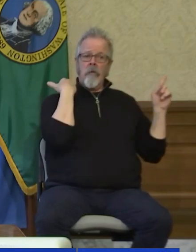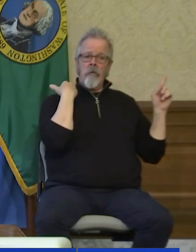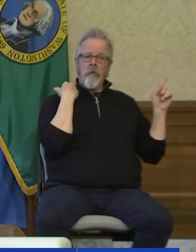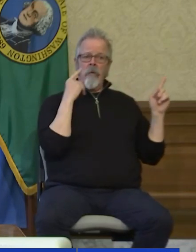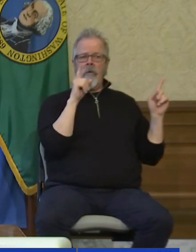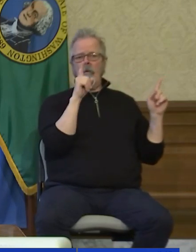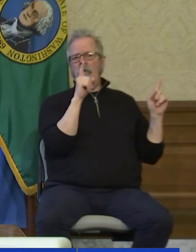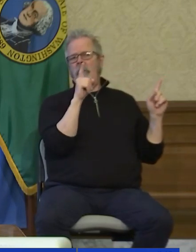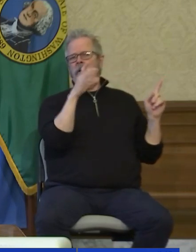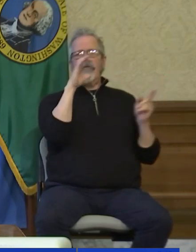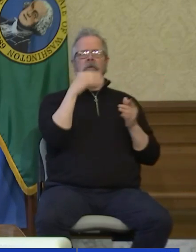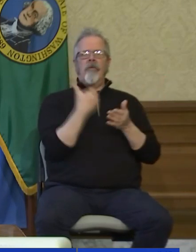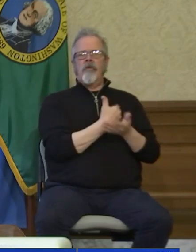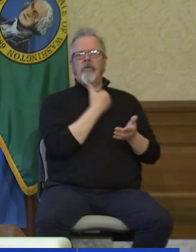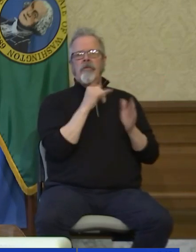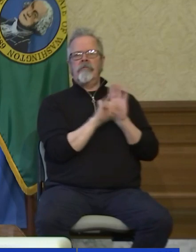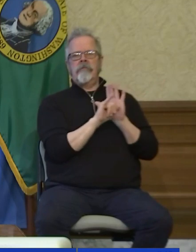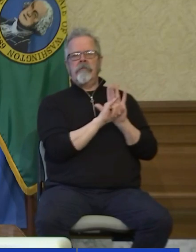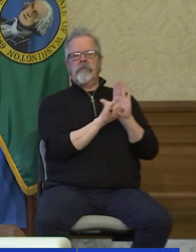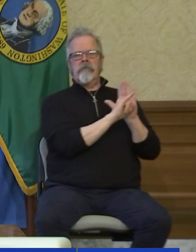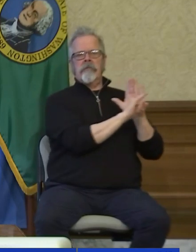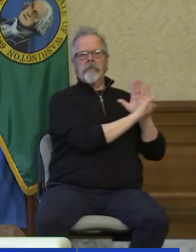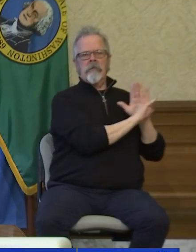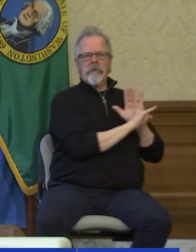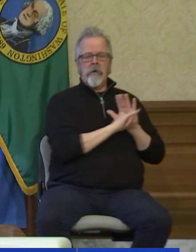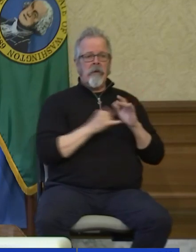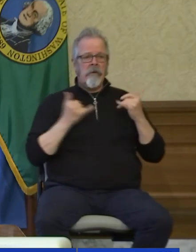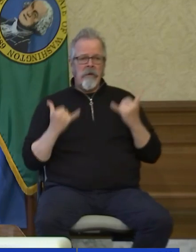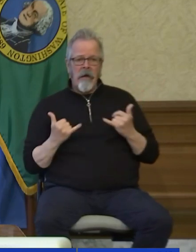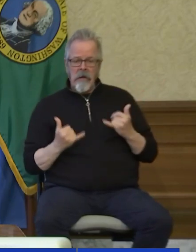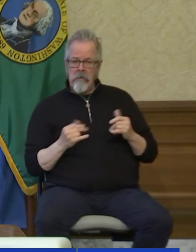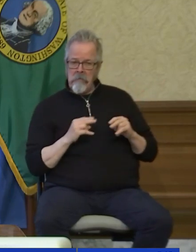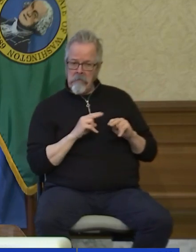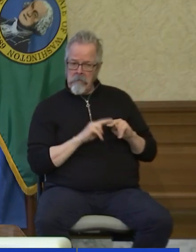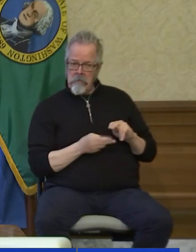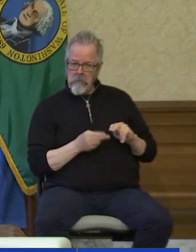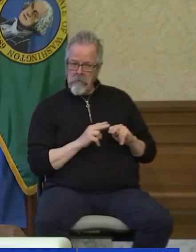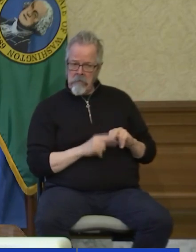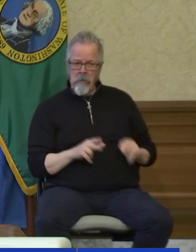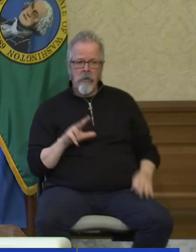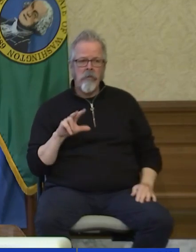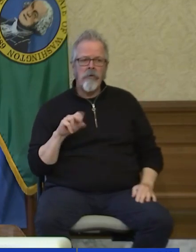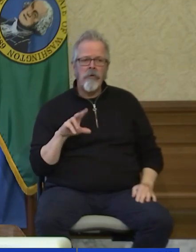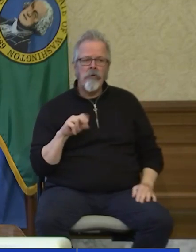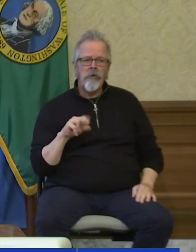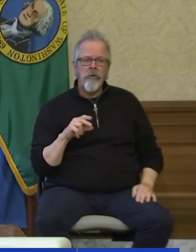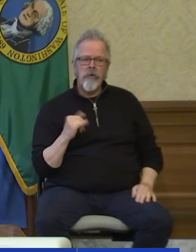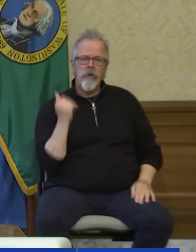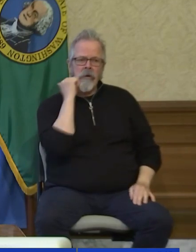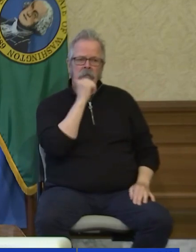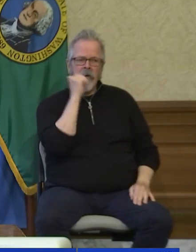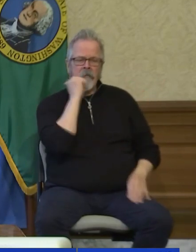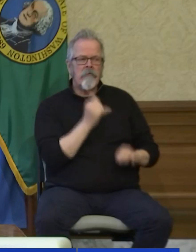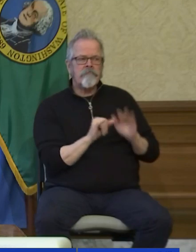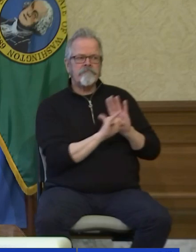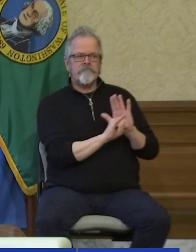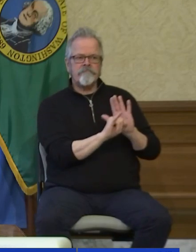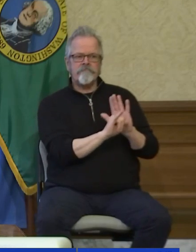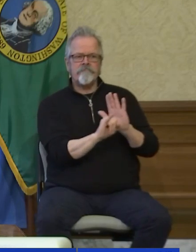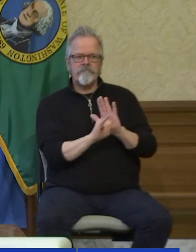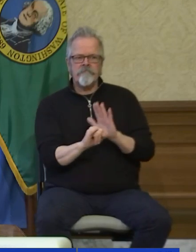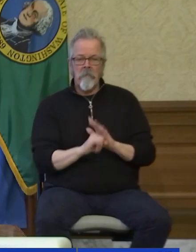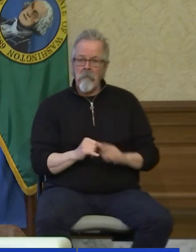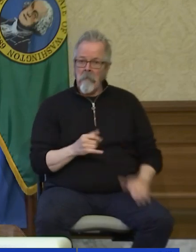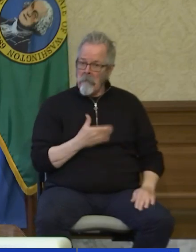my question is, as you sort of start to reopen things, as people are eager to get back out, what is the trigger kind of